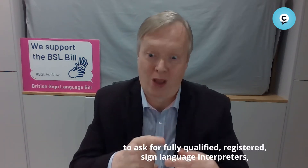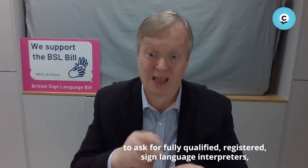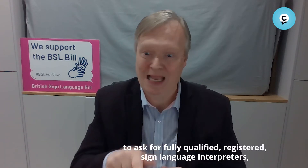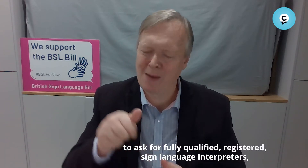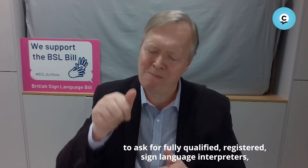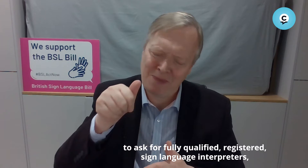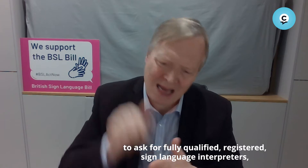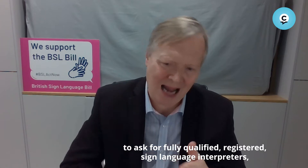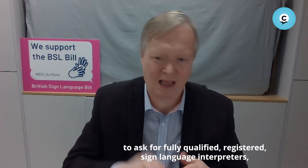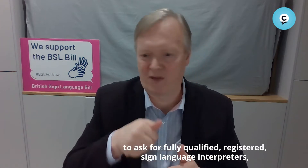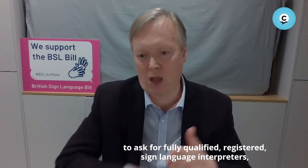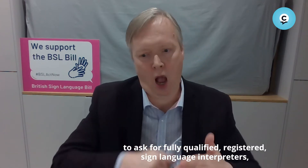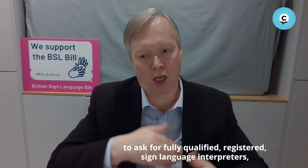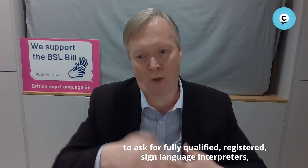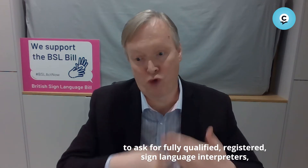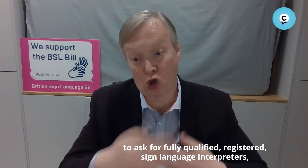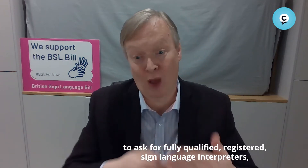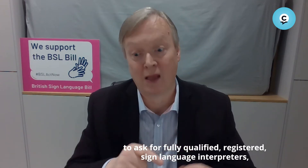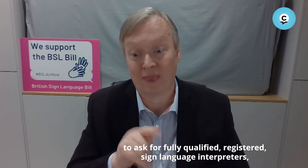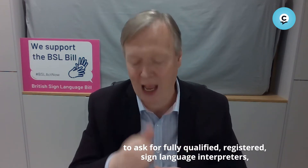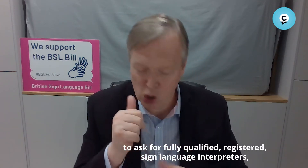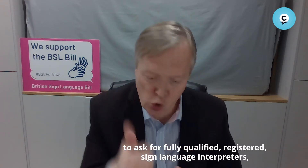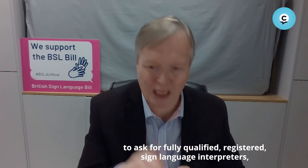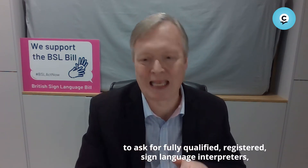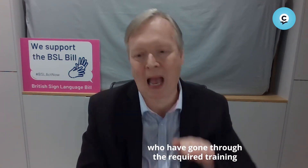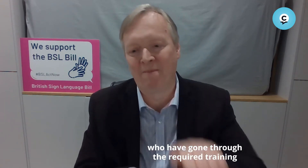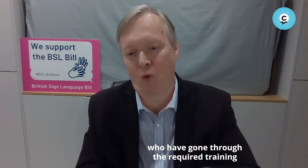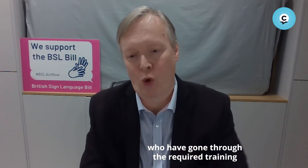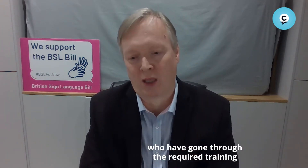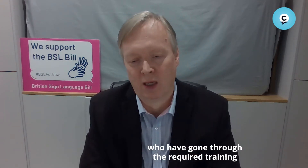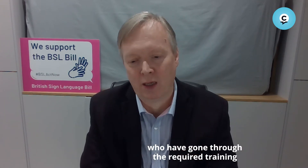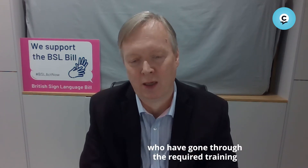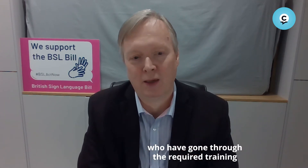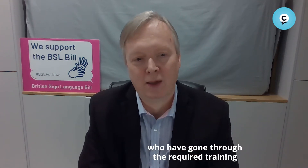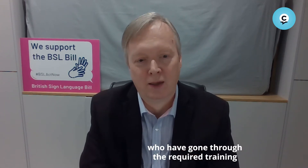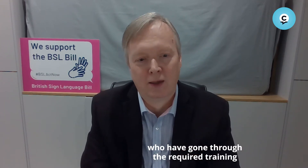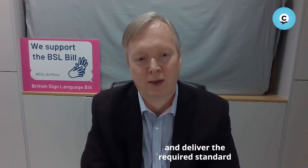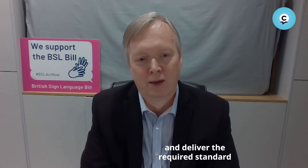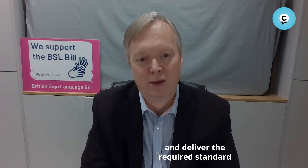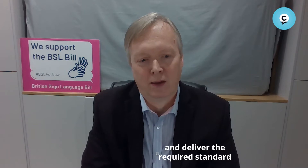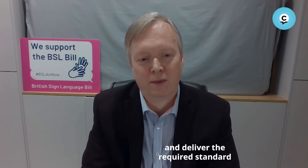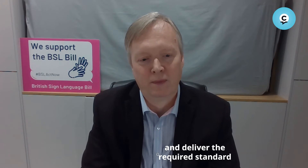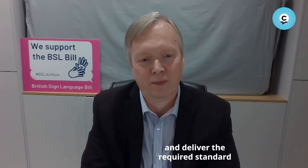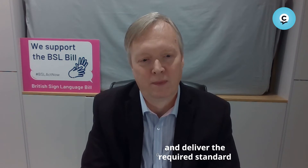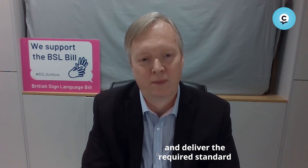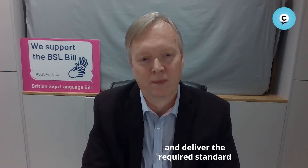to ask for fully qualified, registered sign language interpreters who have gone through the required training and deliver the required